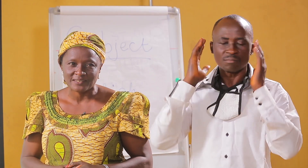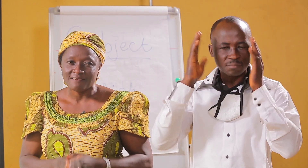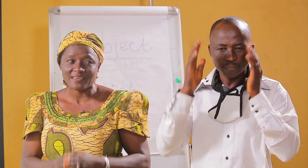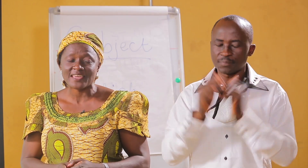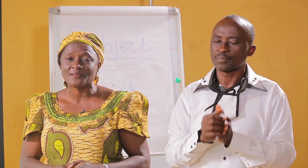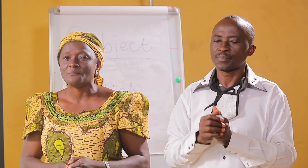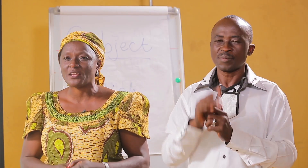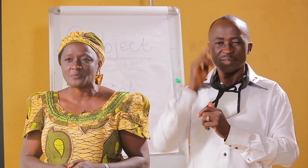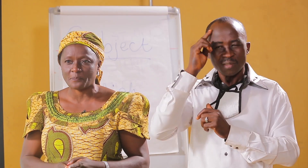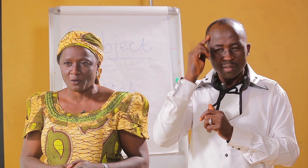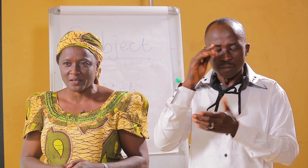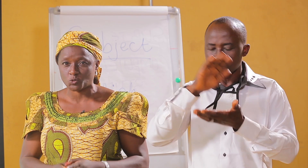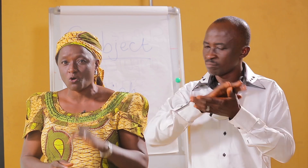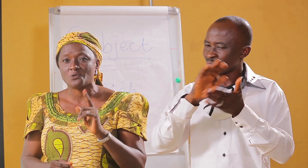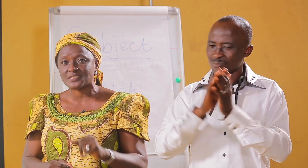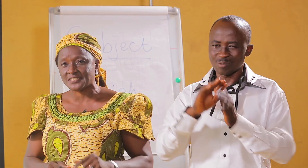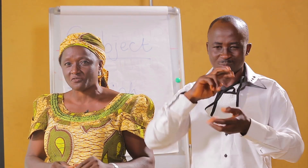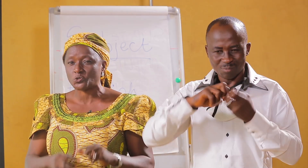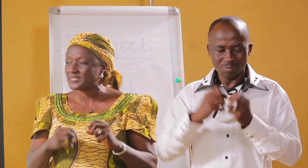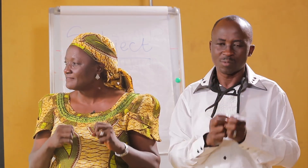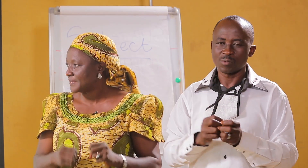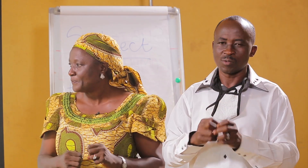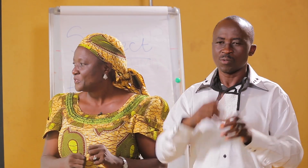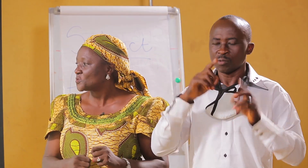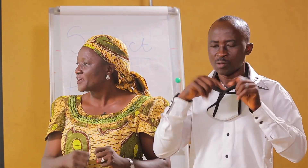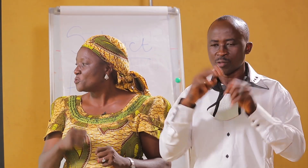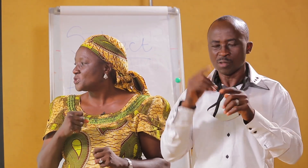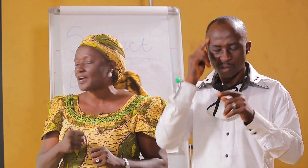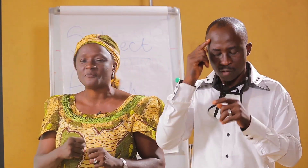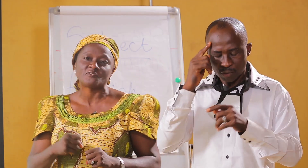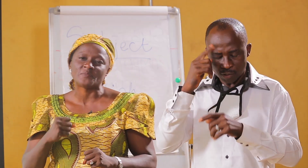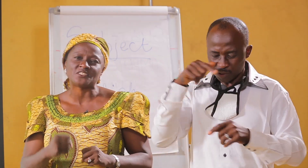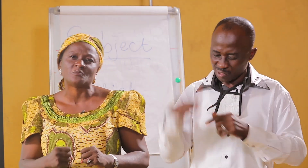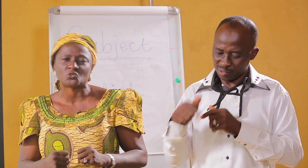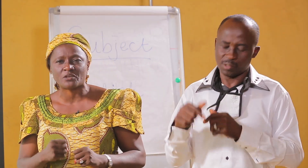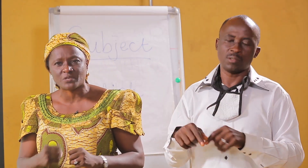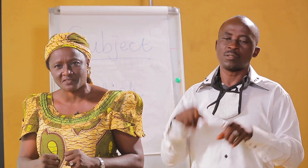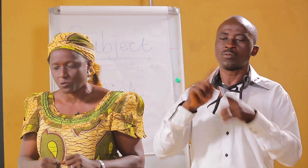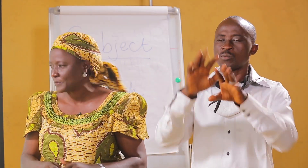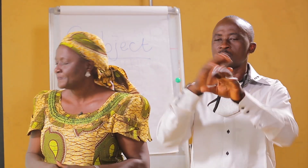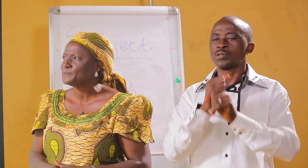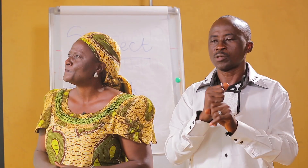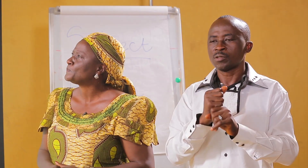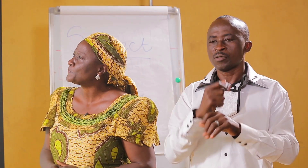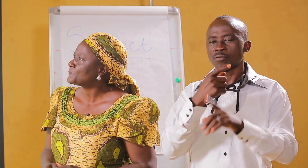concentrating, thinking becomes a problem. So always endeavor to think deep so that you tap from this emotional